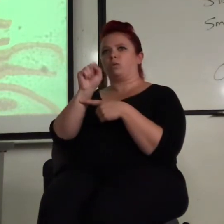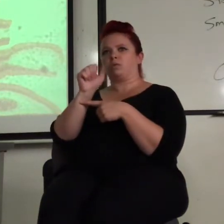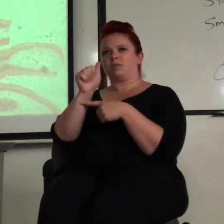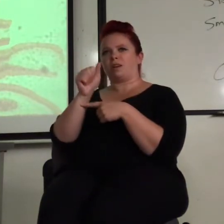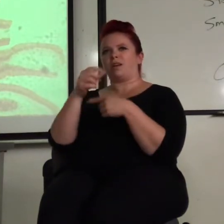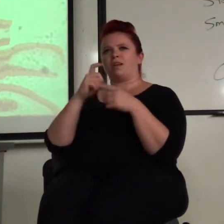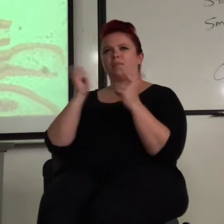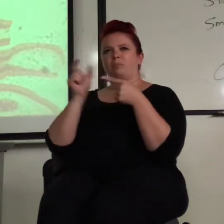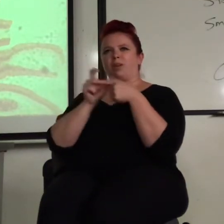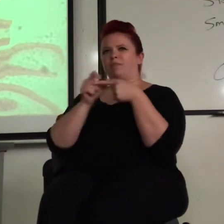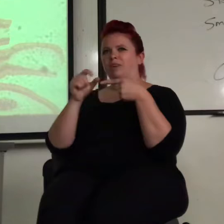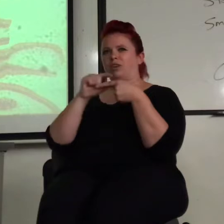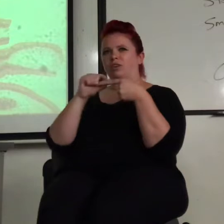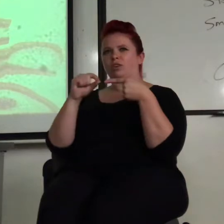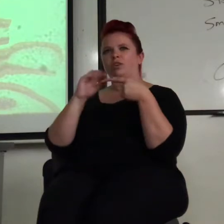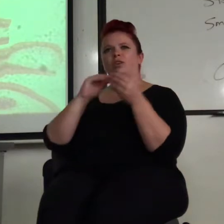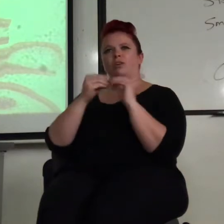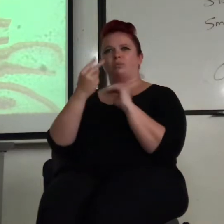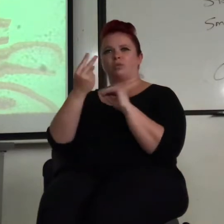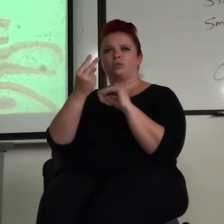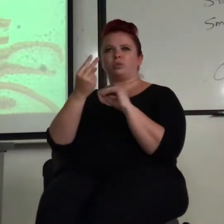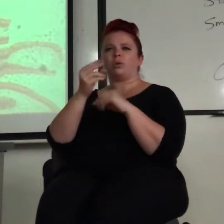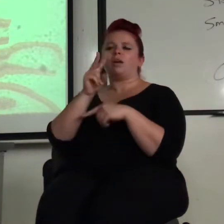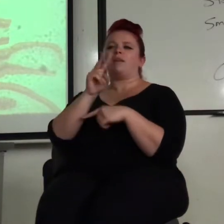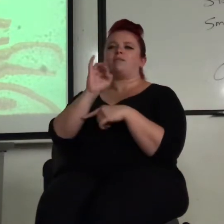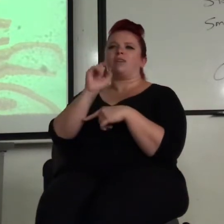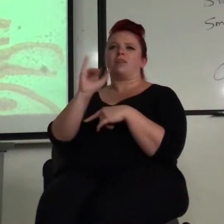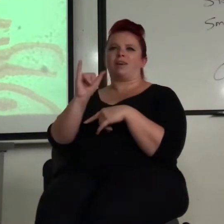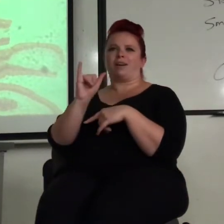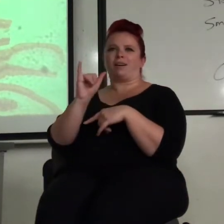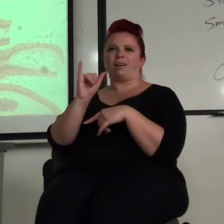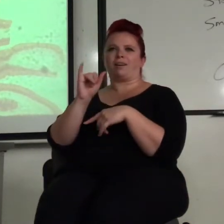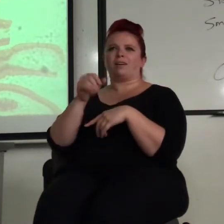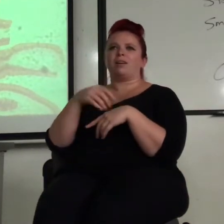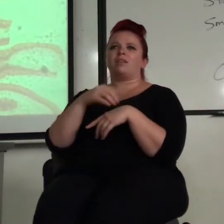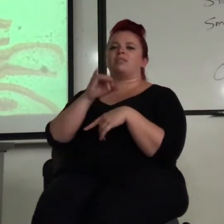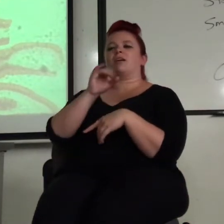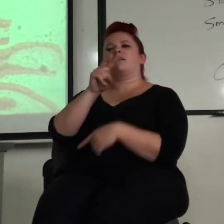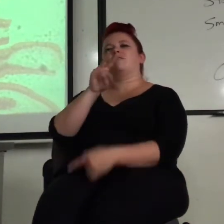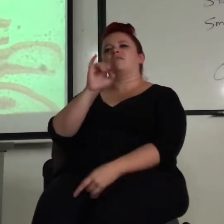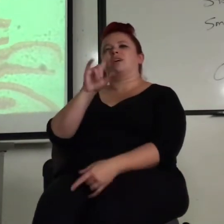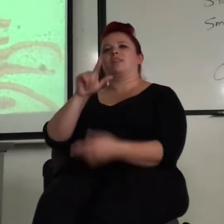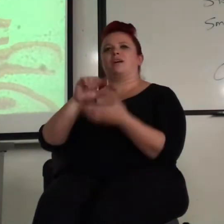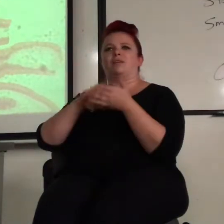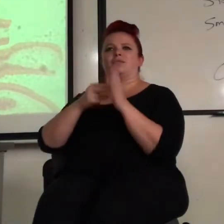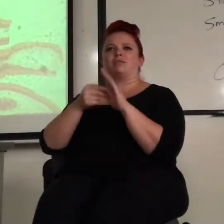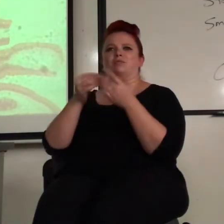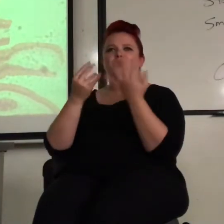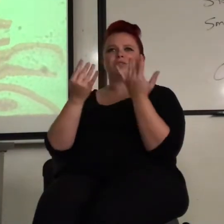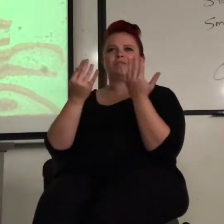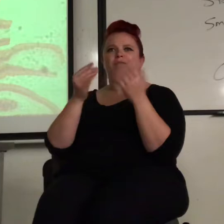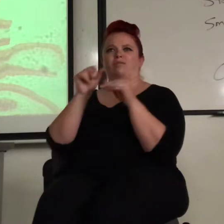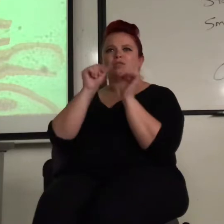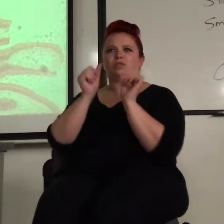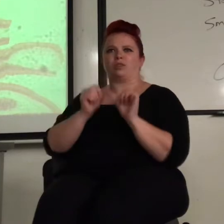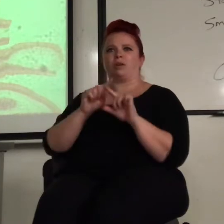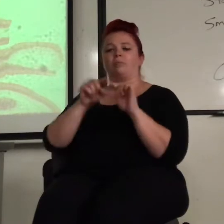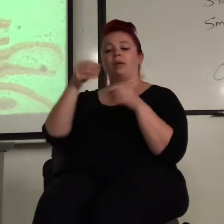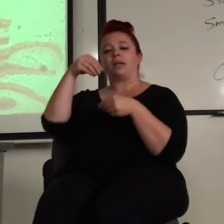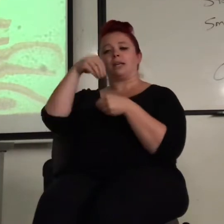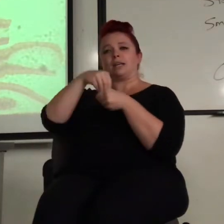2, villi. Villi means finger shape, that's why I said that. But deep inside the mucosa are the intestinal crypts.